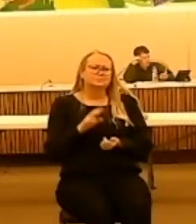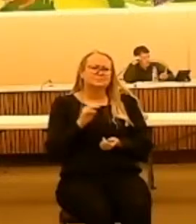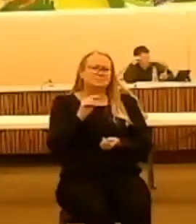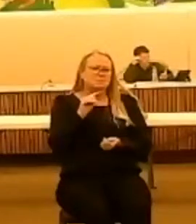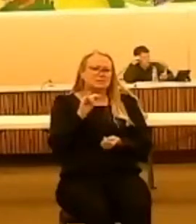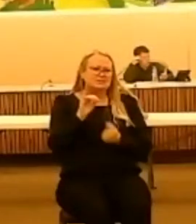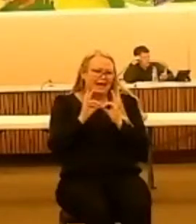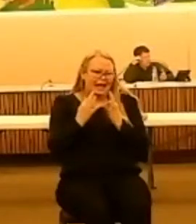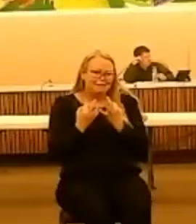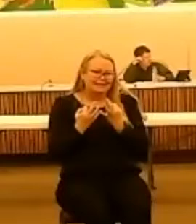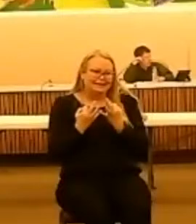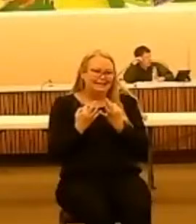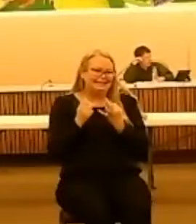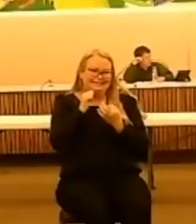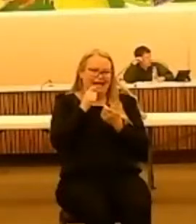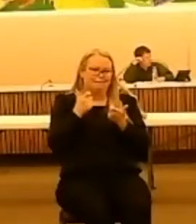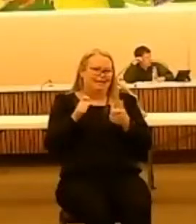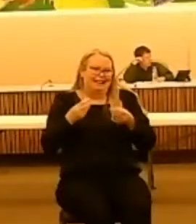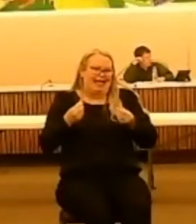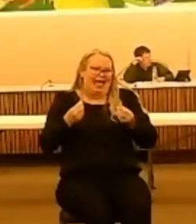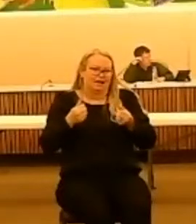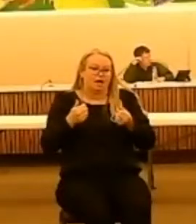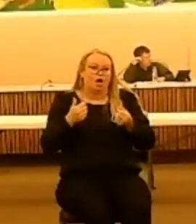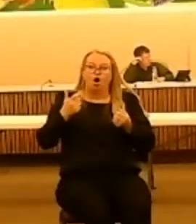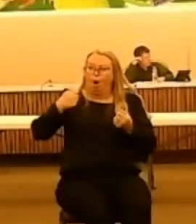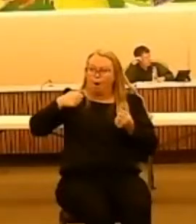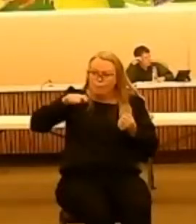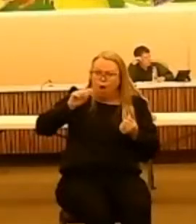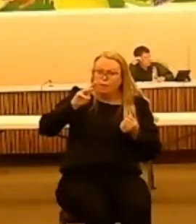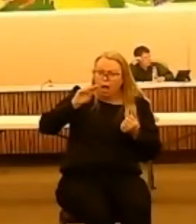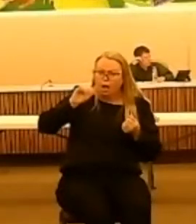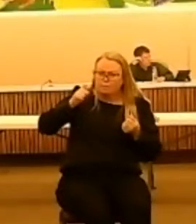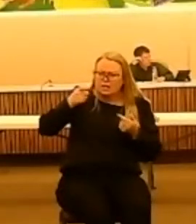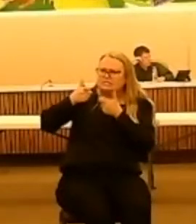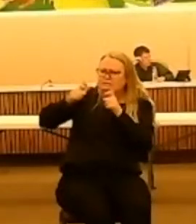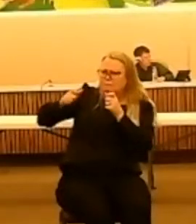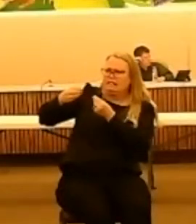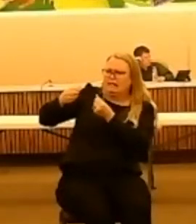typically as big a parcel that they're building on. Okay.